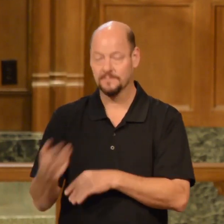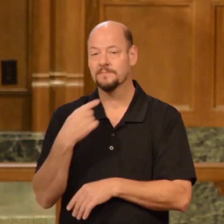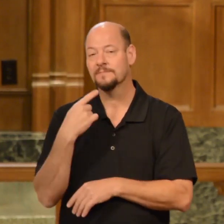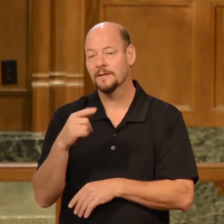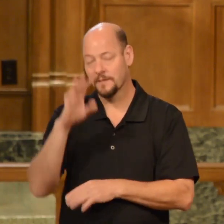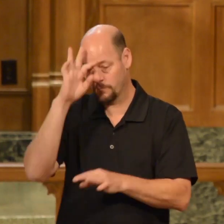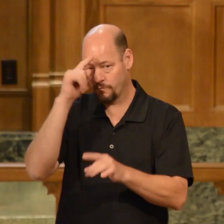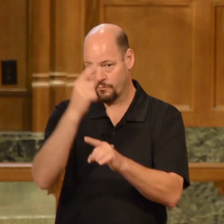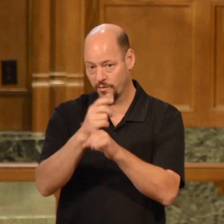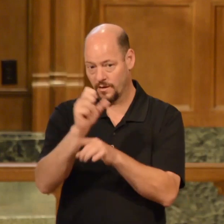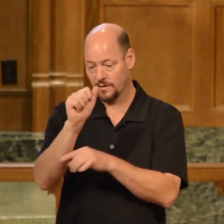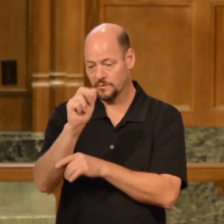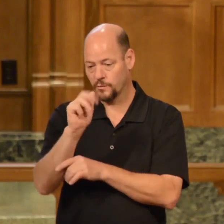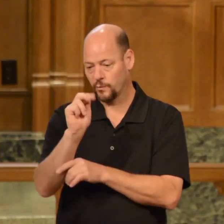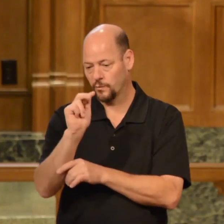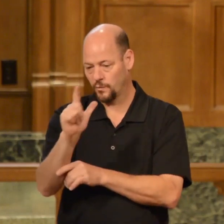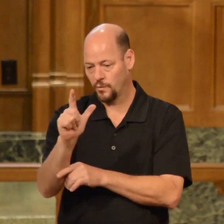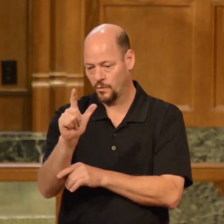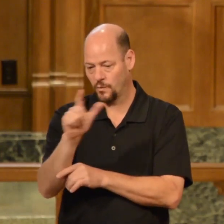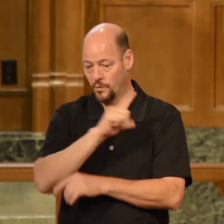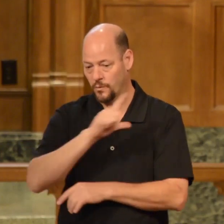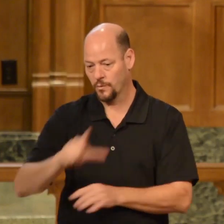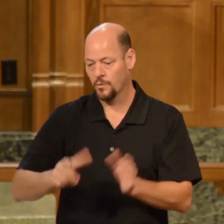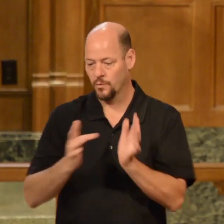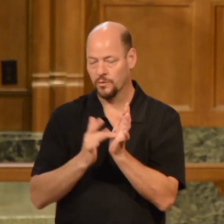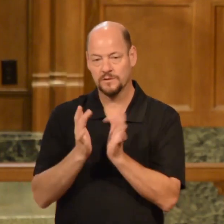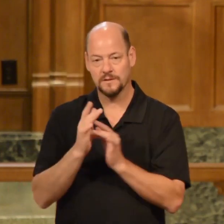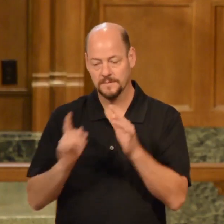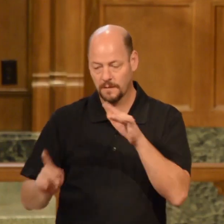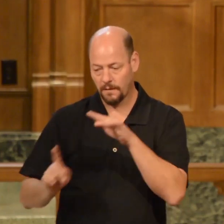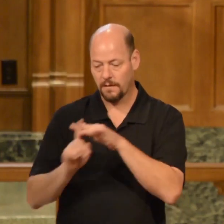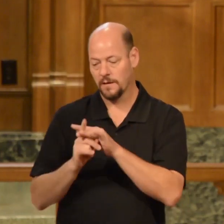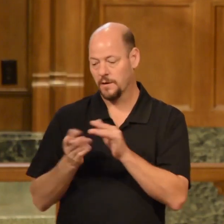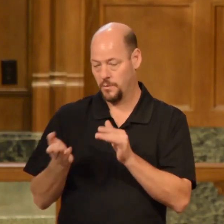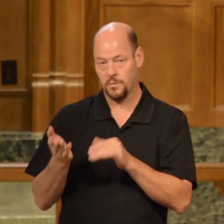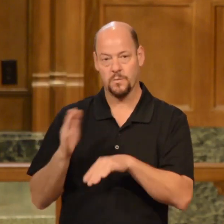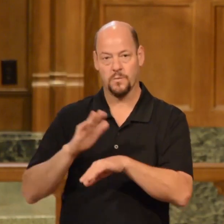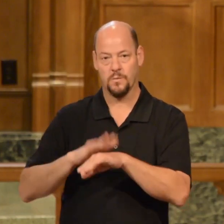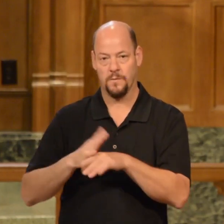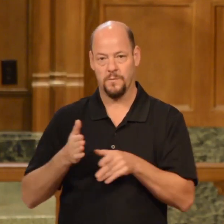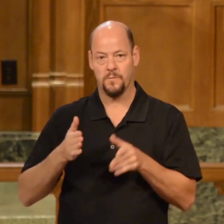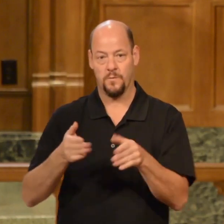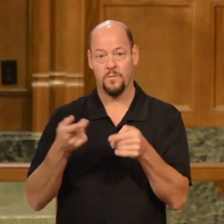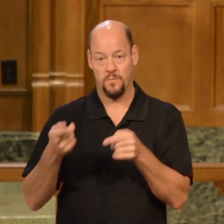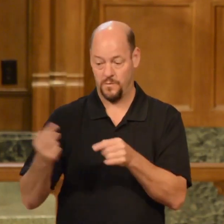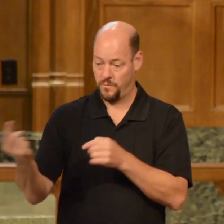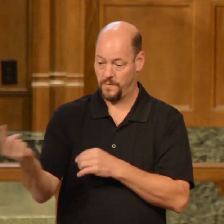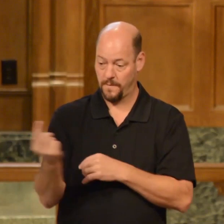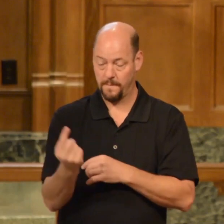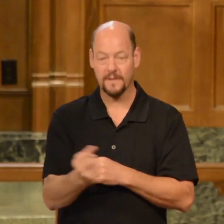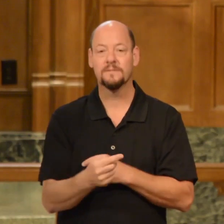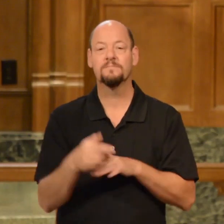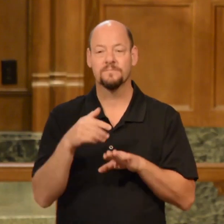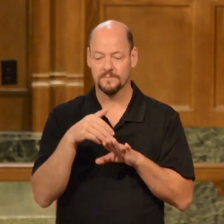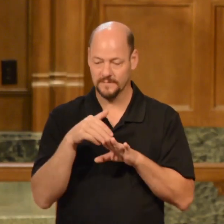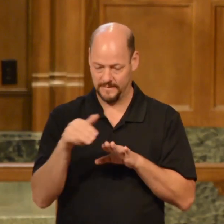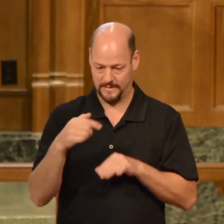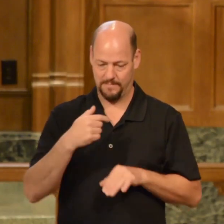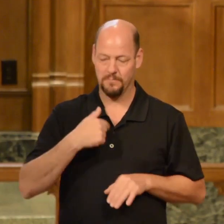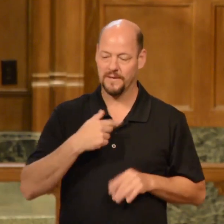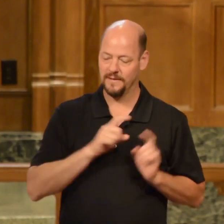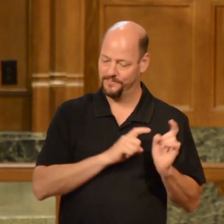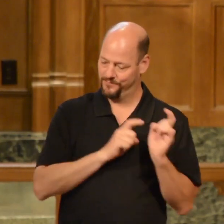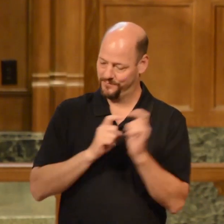the Lord Jesus who appeared to you on the road as you came sent me that you may receive your sight